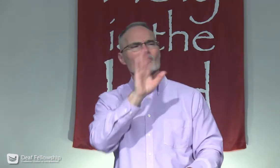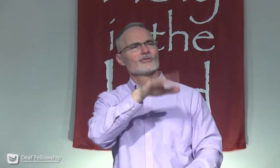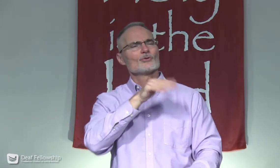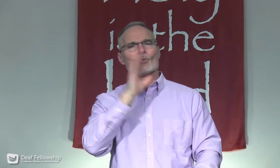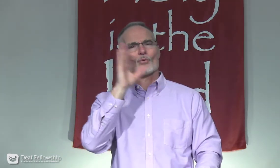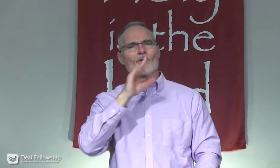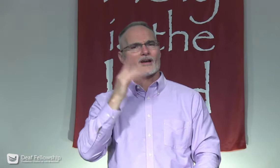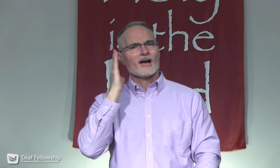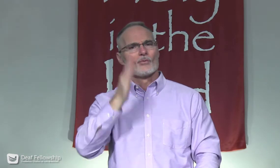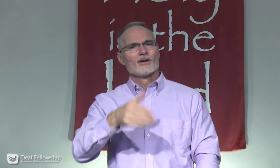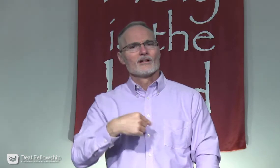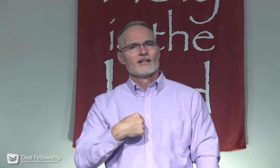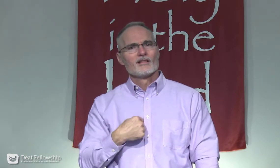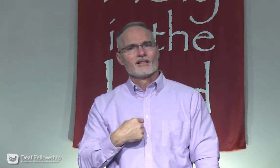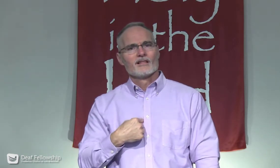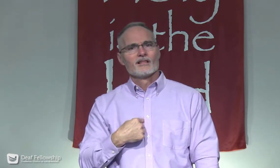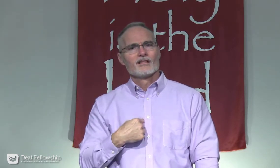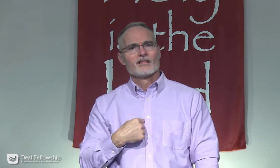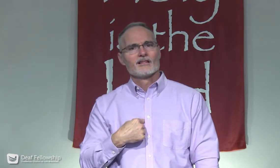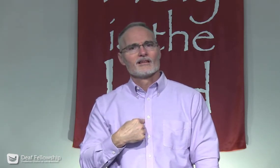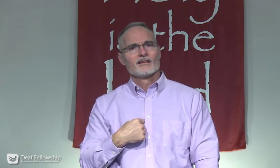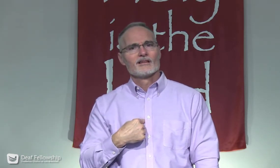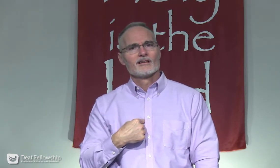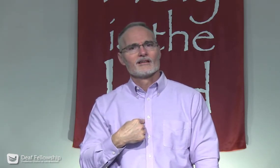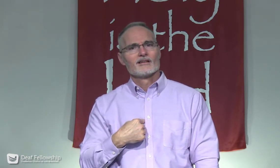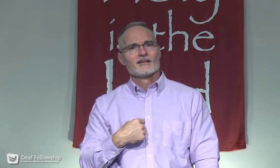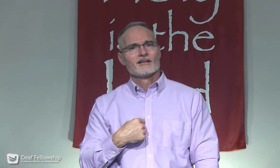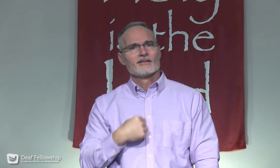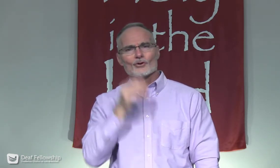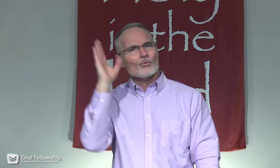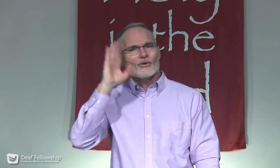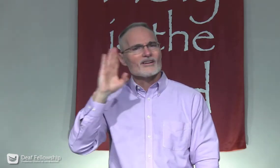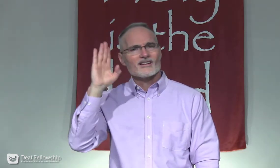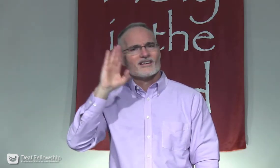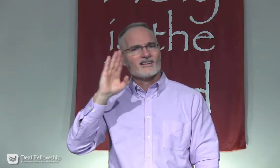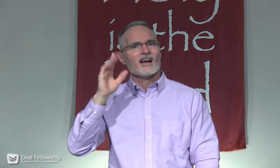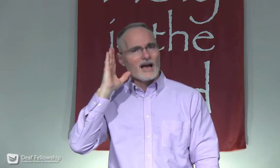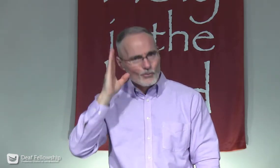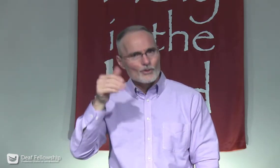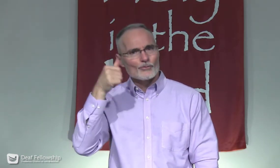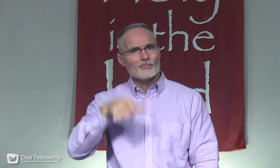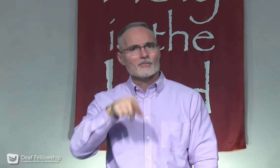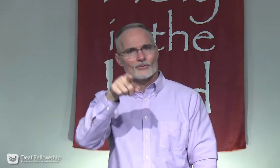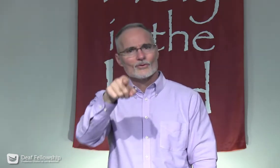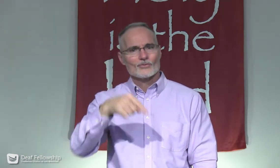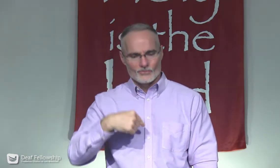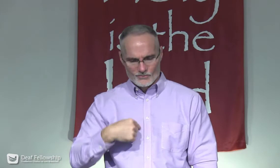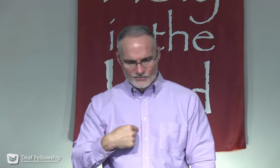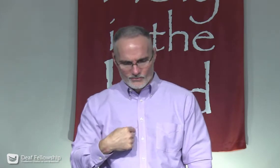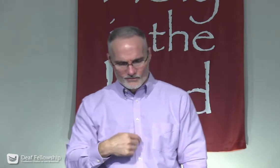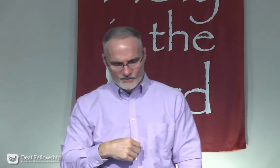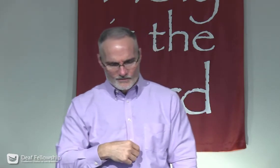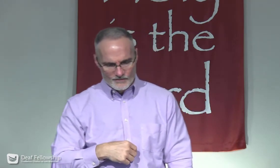43, Jesus responded saying, don't worry, I will. Don't worry, I'll remember